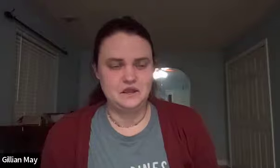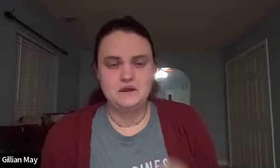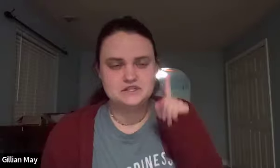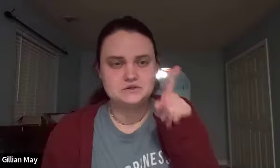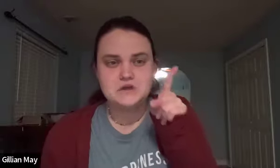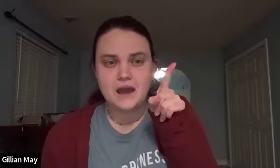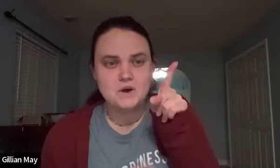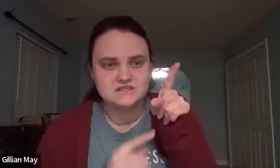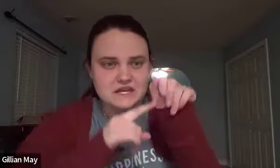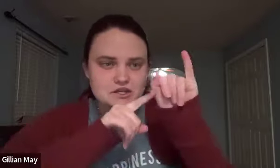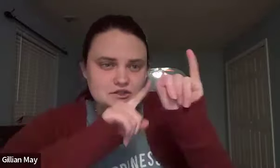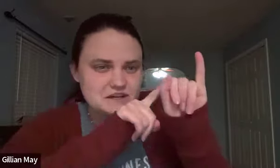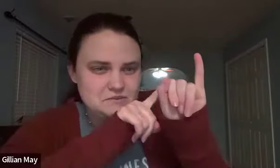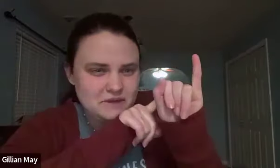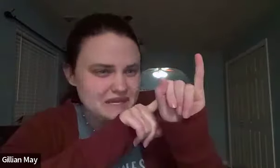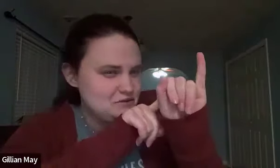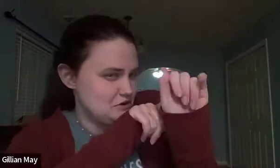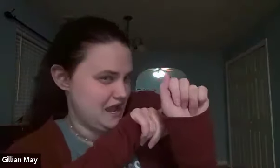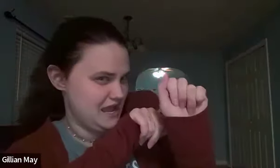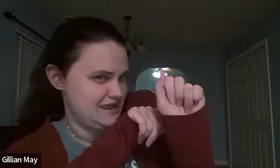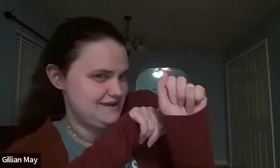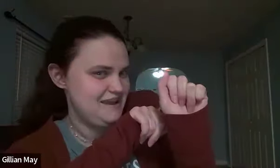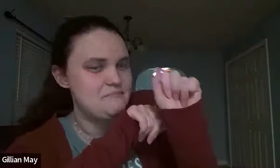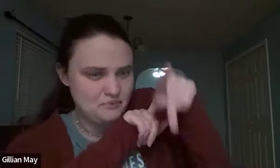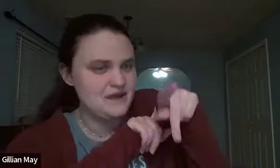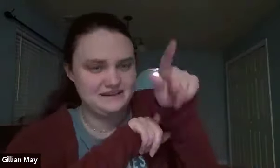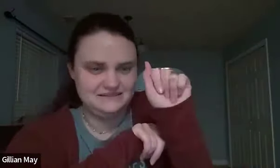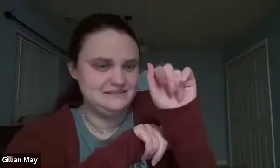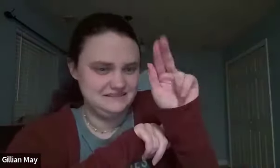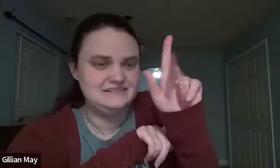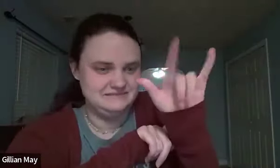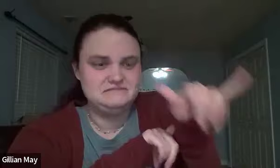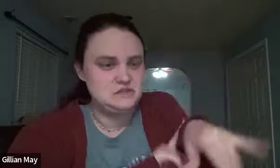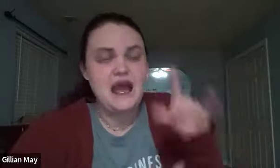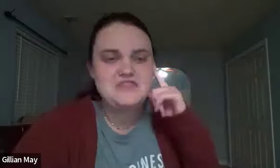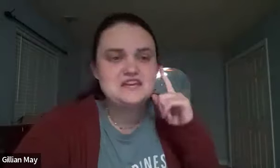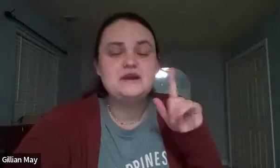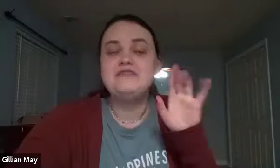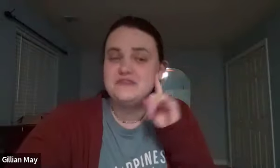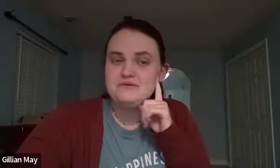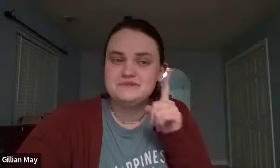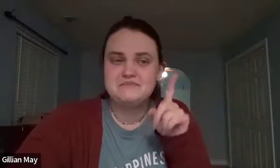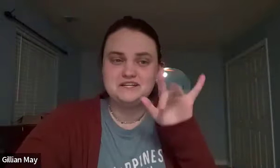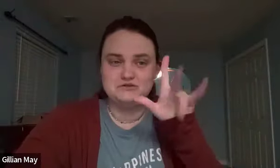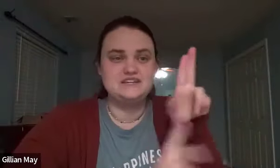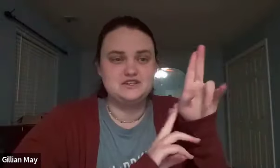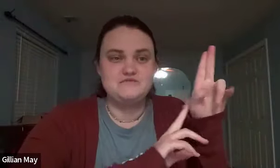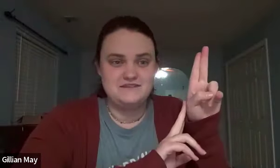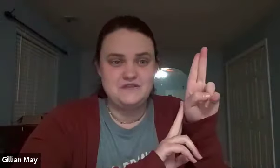All right. So you got most of it. You stuck up your pinky with your A, but I think what was happening is you were getting so ready for